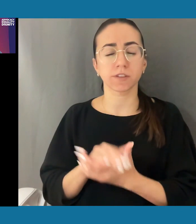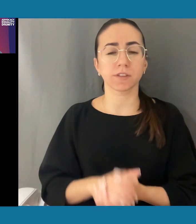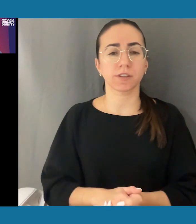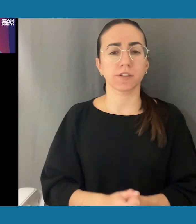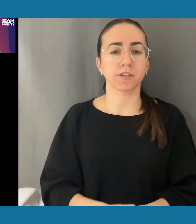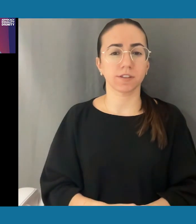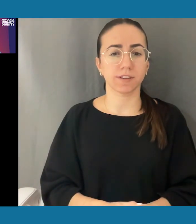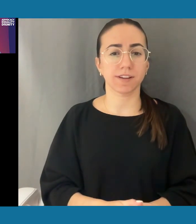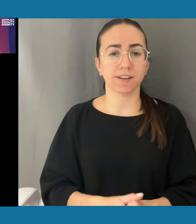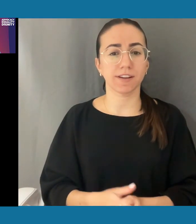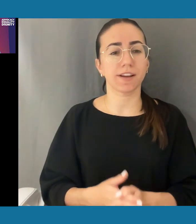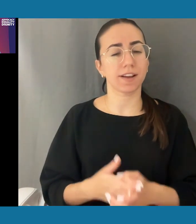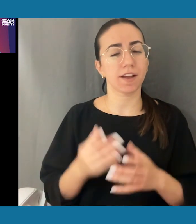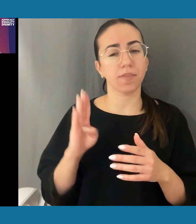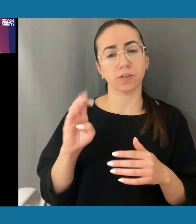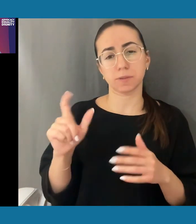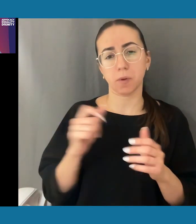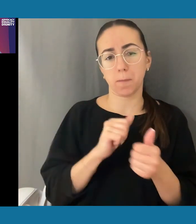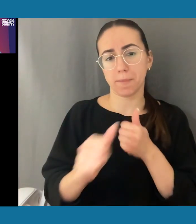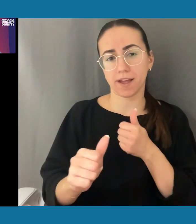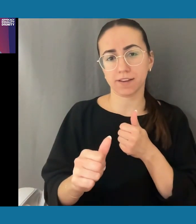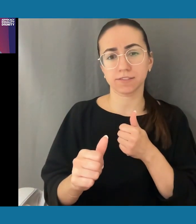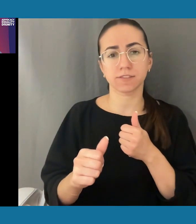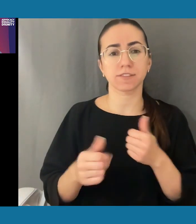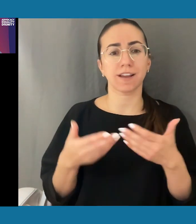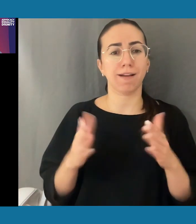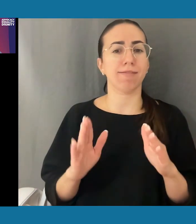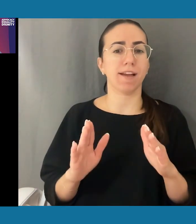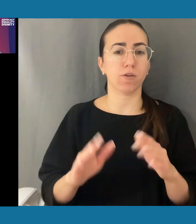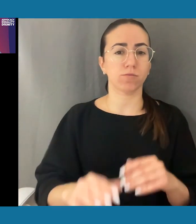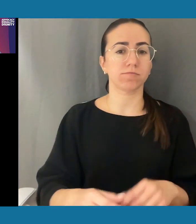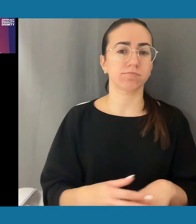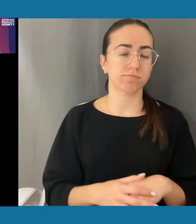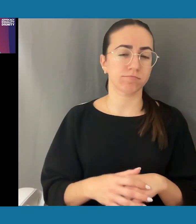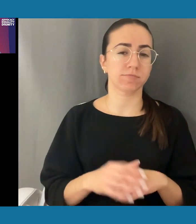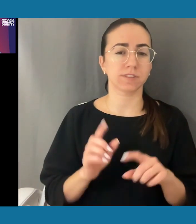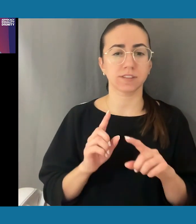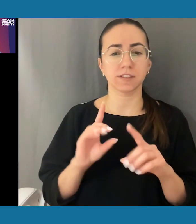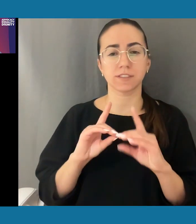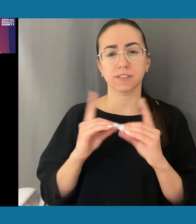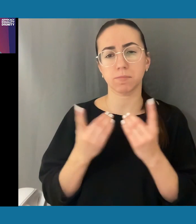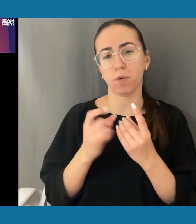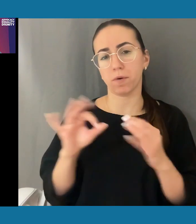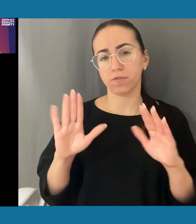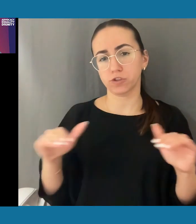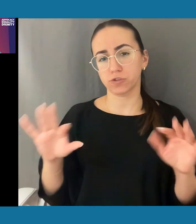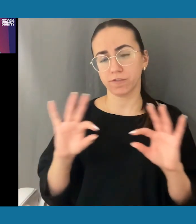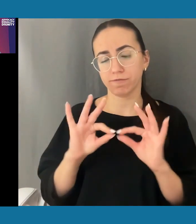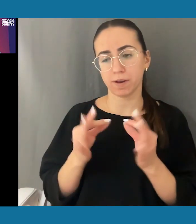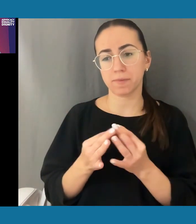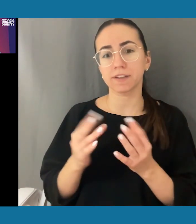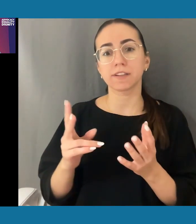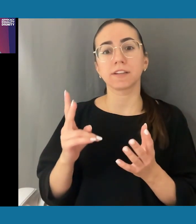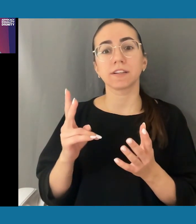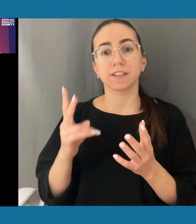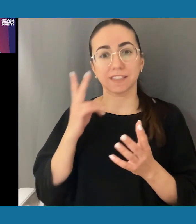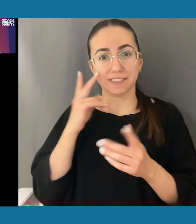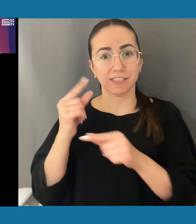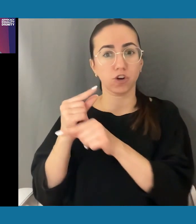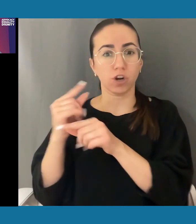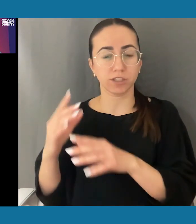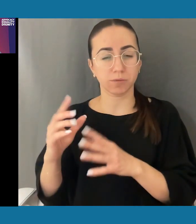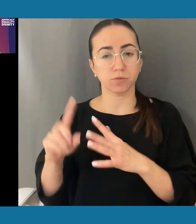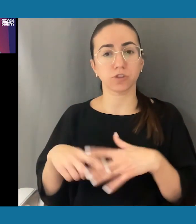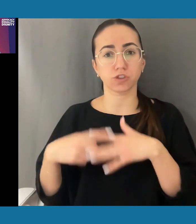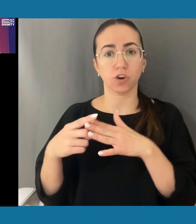was a bill passed that allowed the Department of Children and Families to seek guardianship at age 17 and a half, so that it would already be in place the